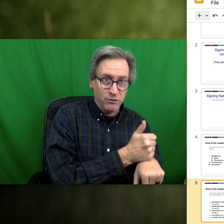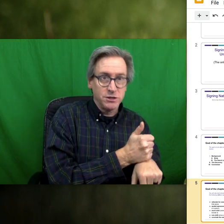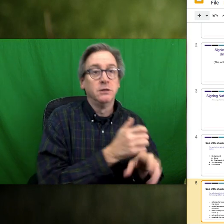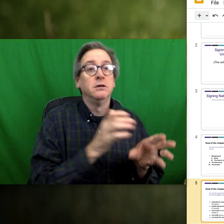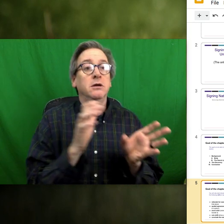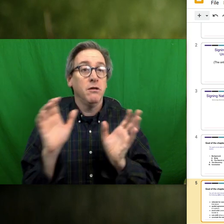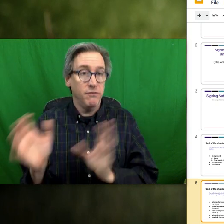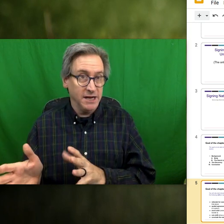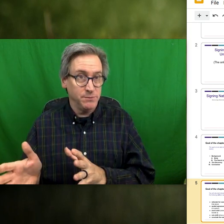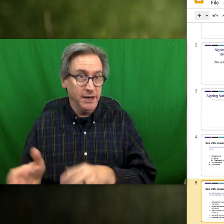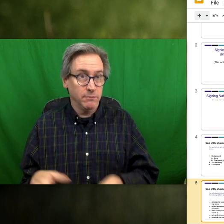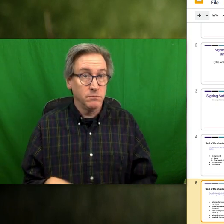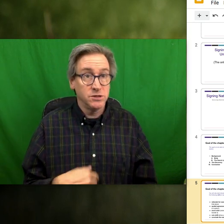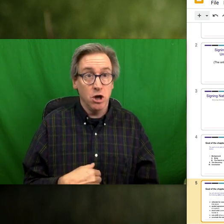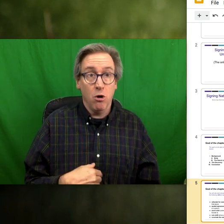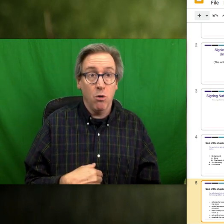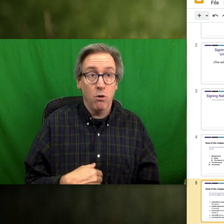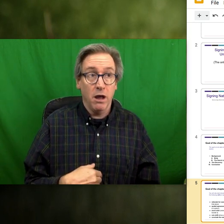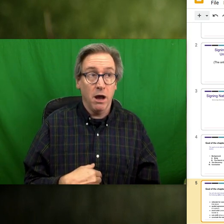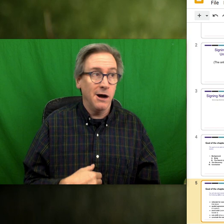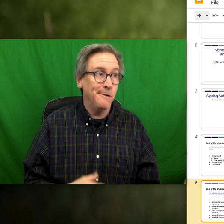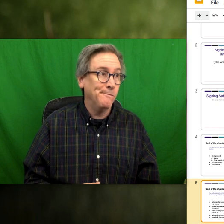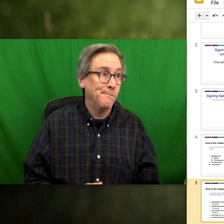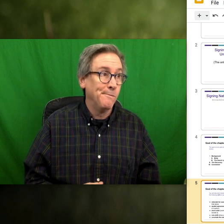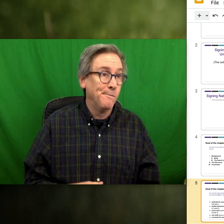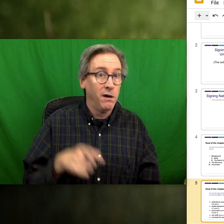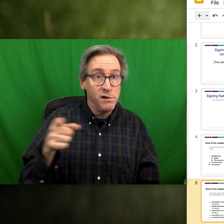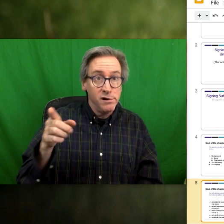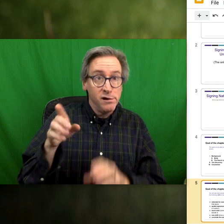up first, then explain it. So